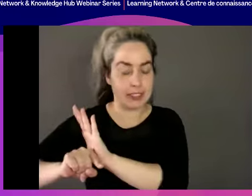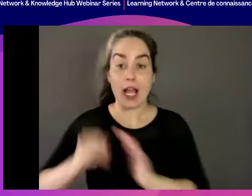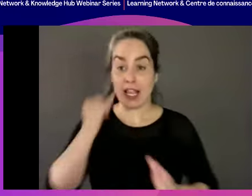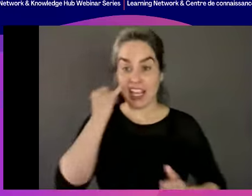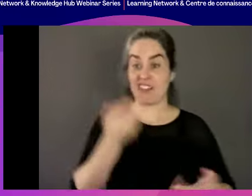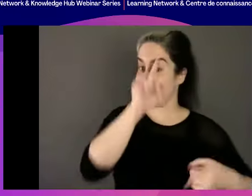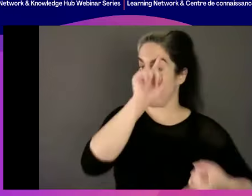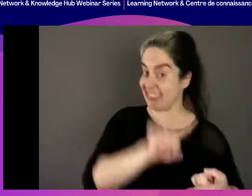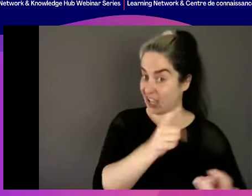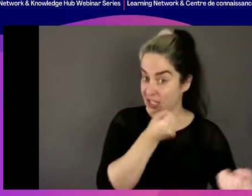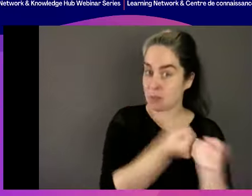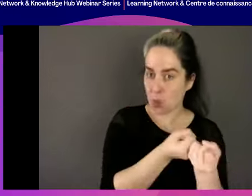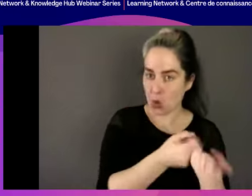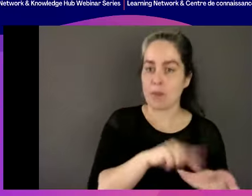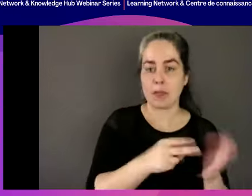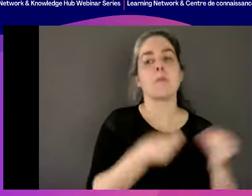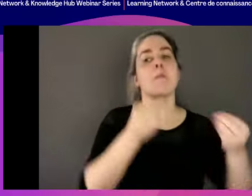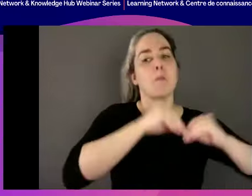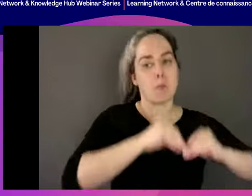trust.